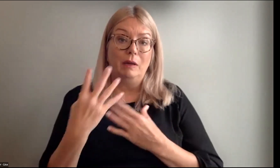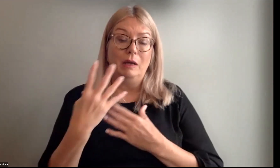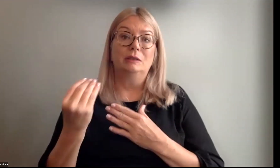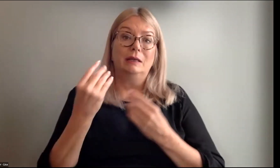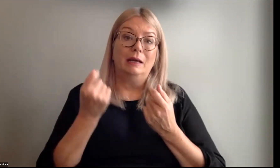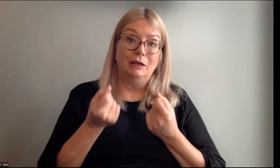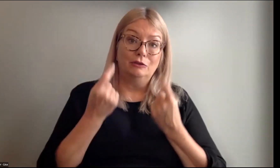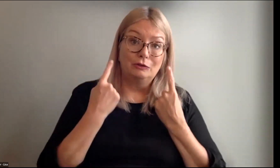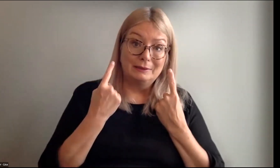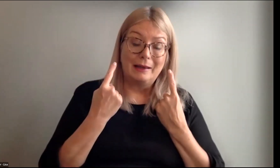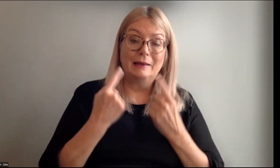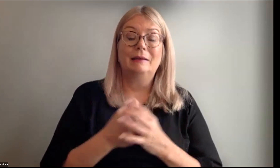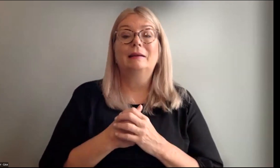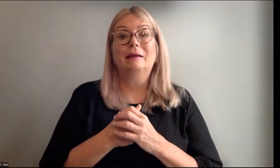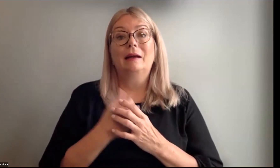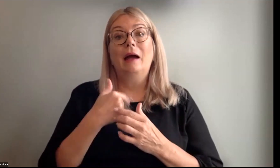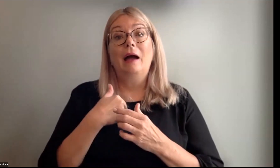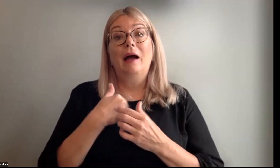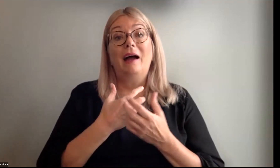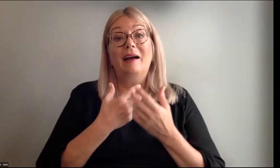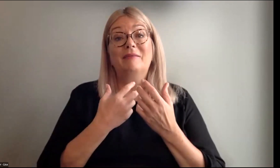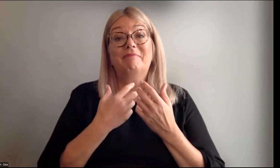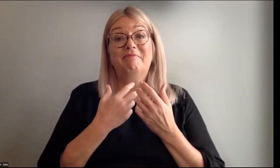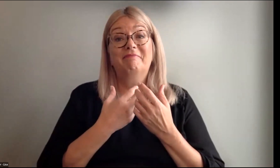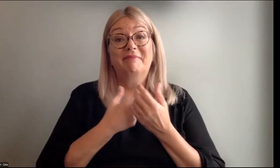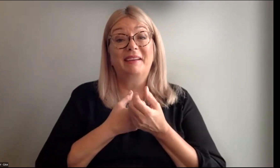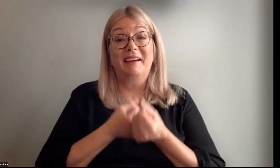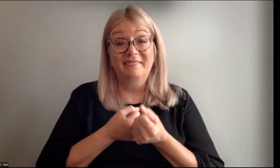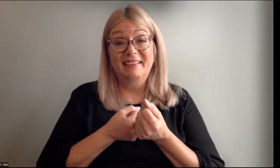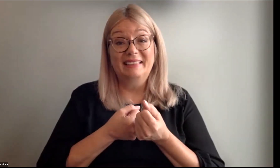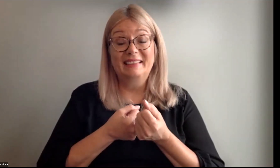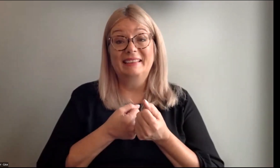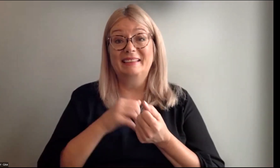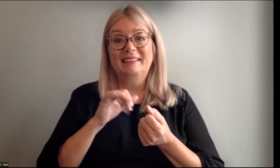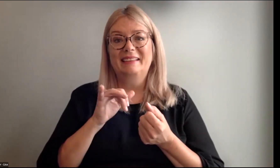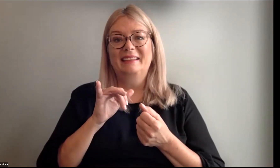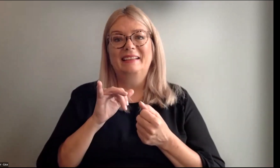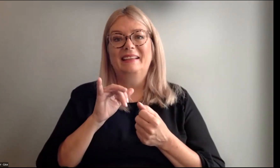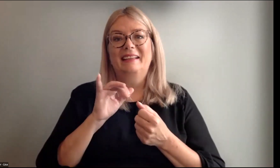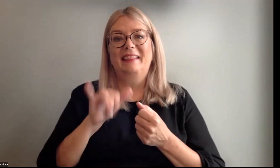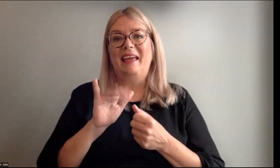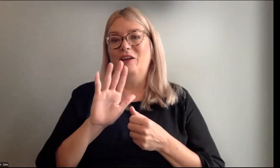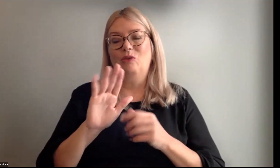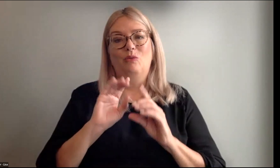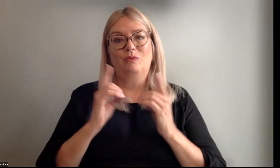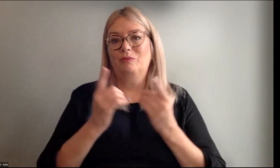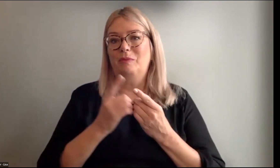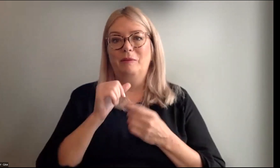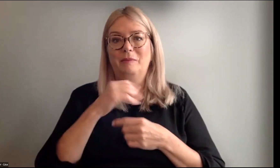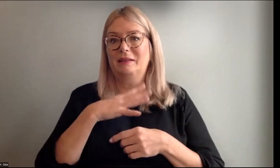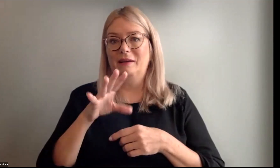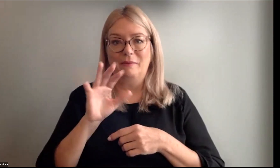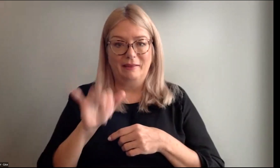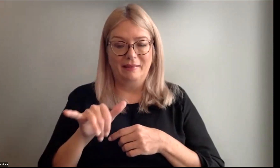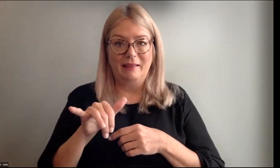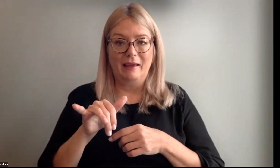And I'm confident that that is not the direction that the department wants to go. The waiver process should be more